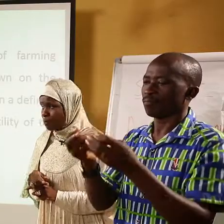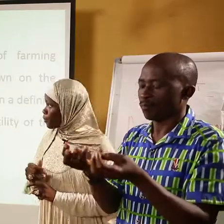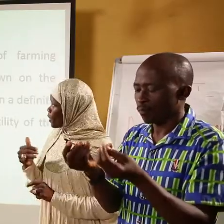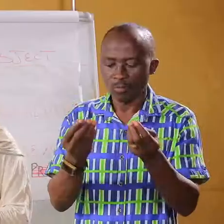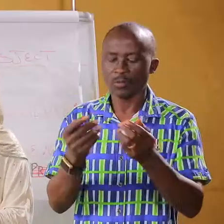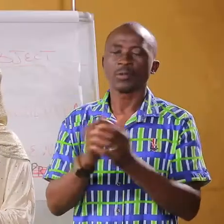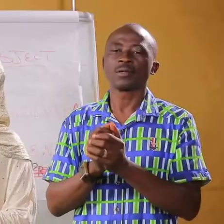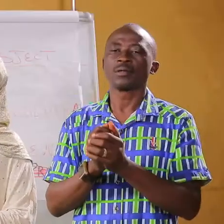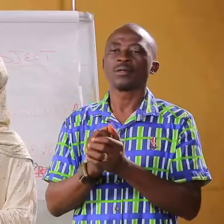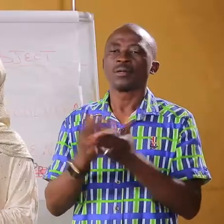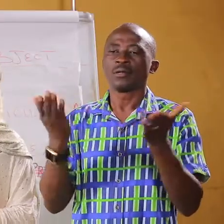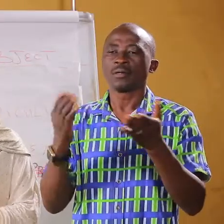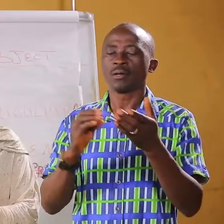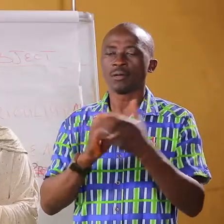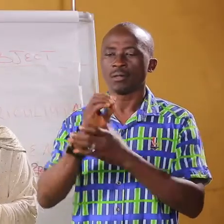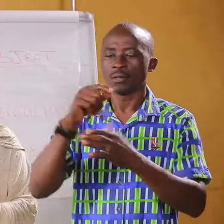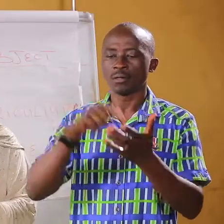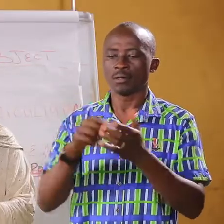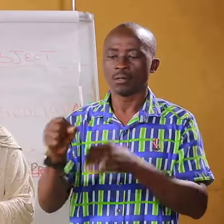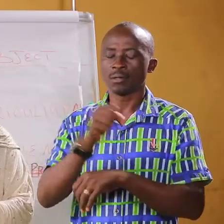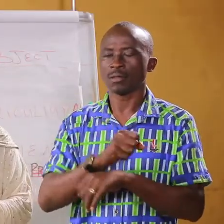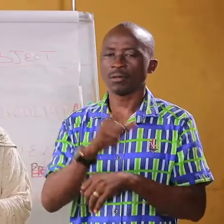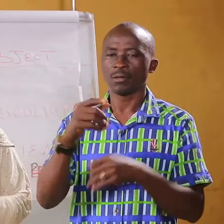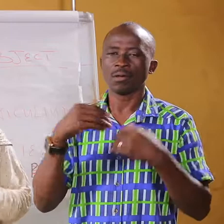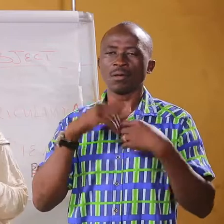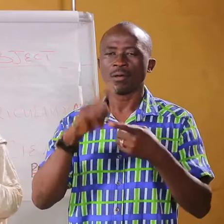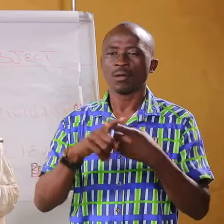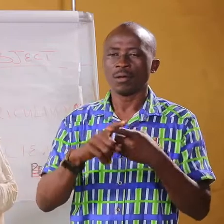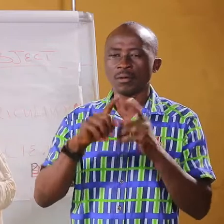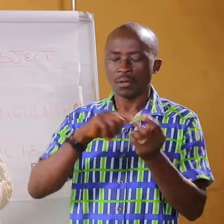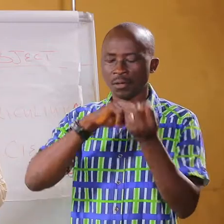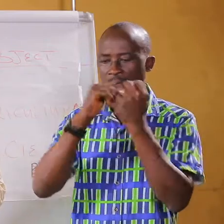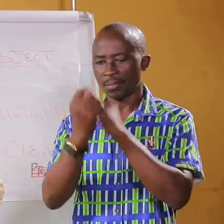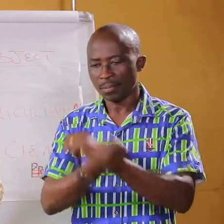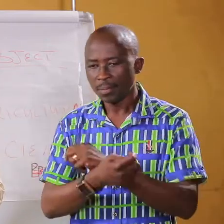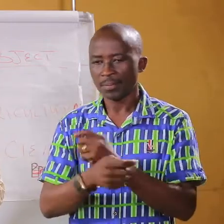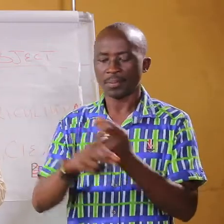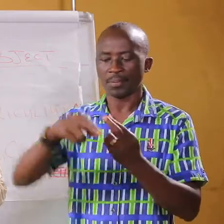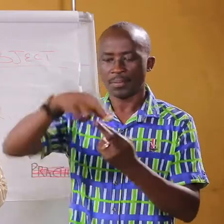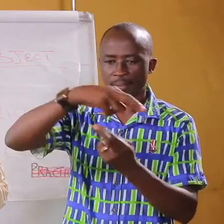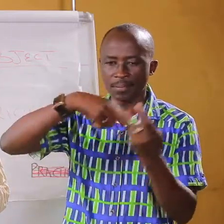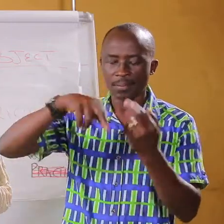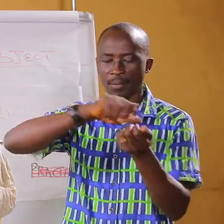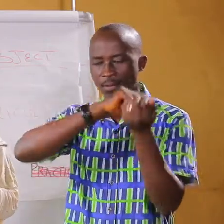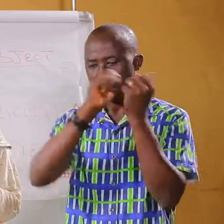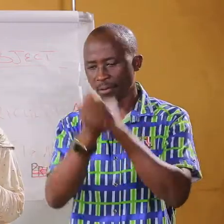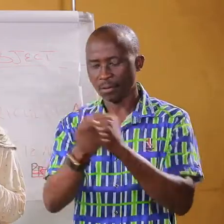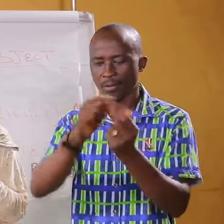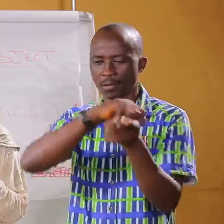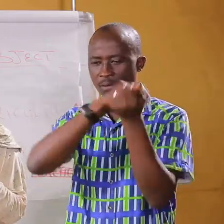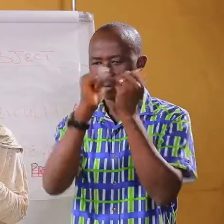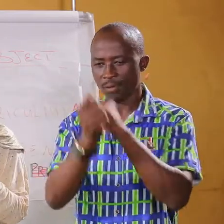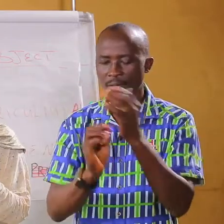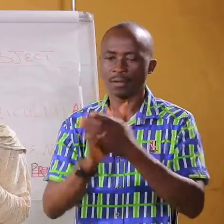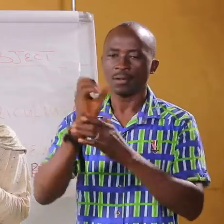soil. Here in crop rotation, you have to what? You have to be rotating your crops, but what? In